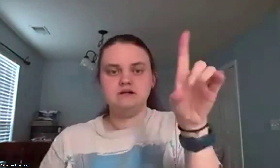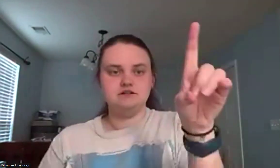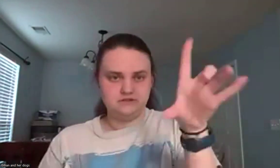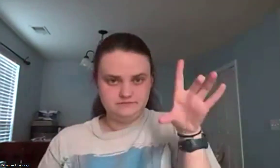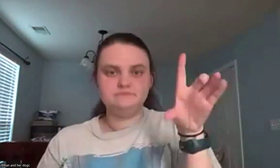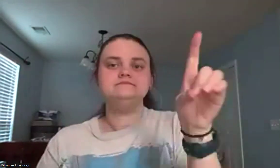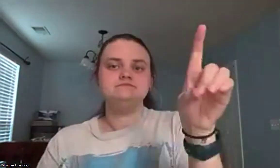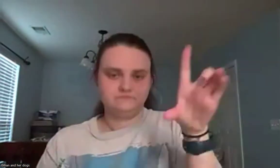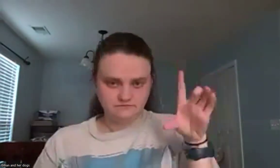100.